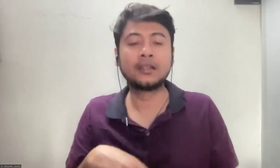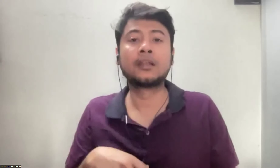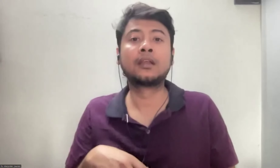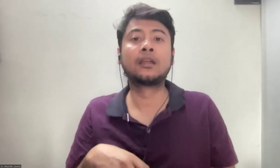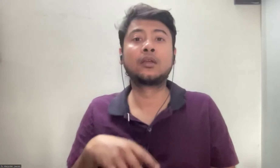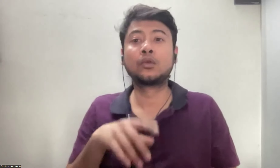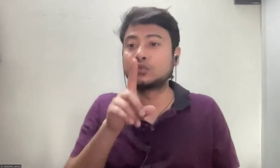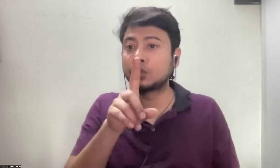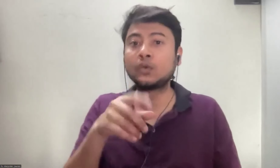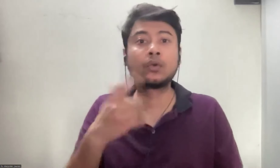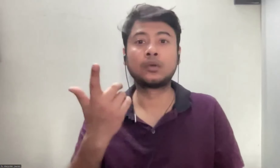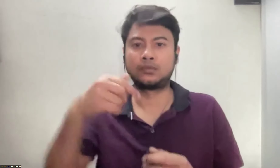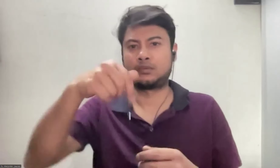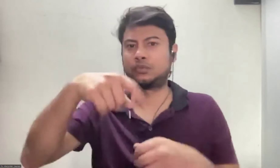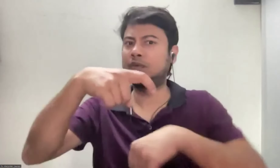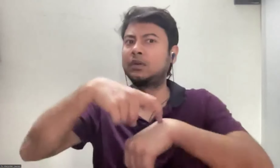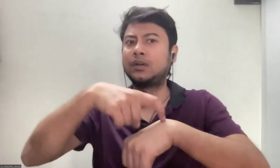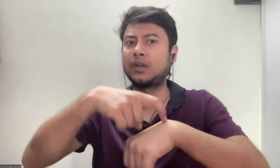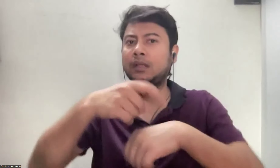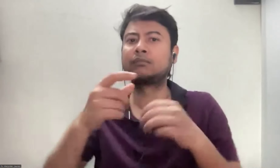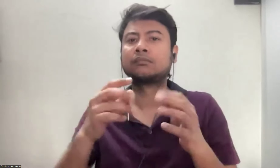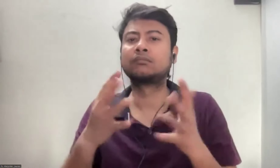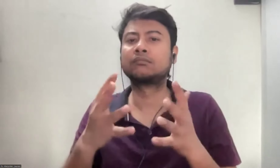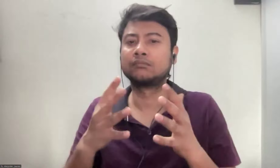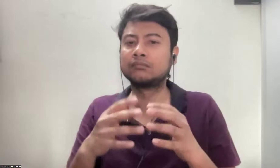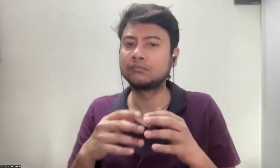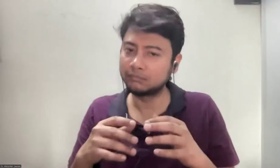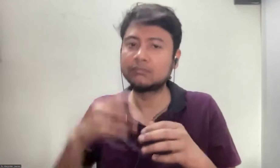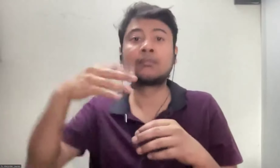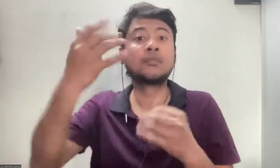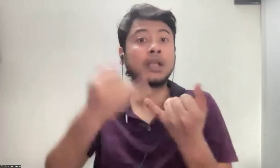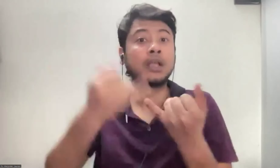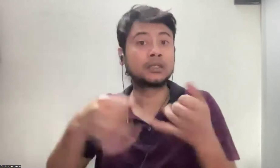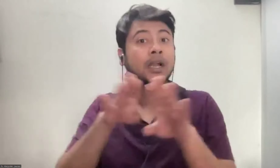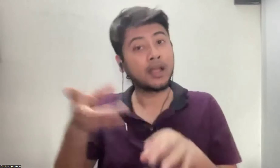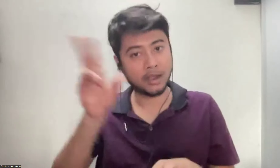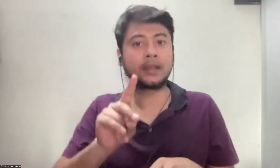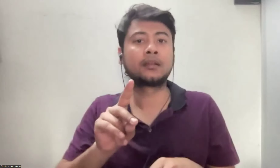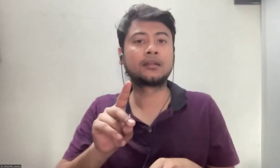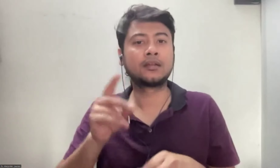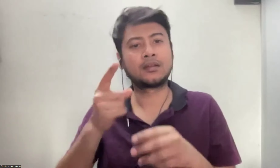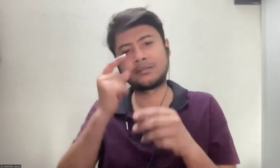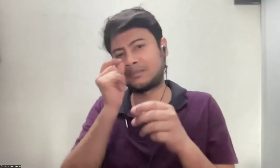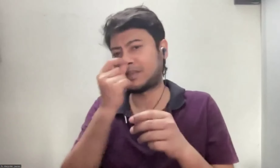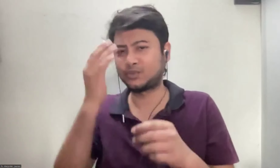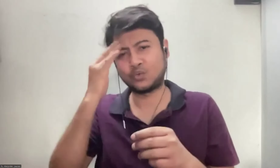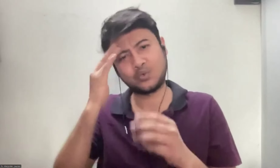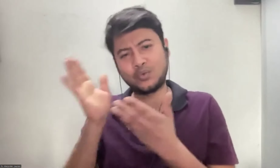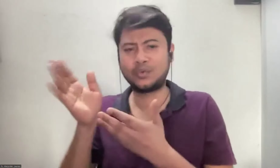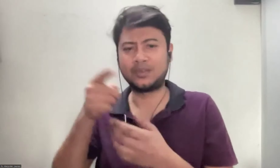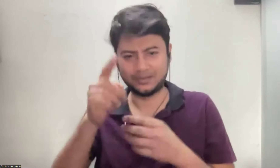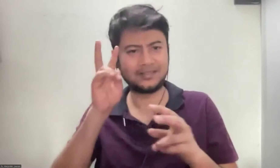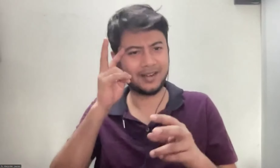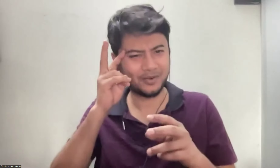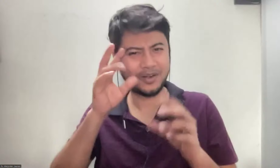people can be mat. Why? Because we do not stand on the floor. We are all our positivity, which we